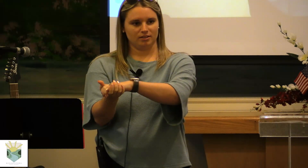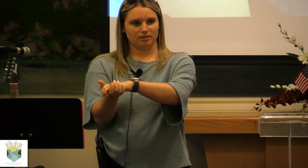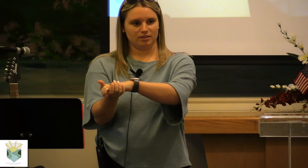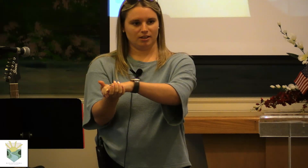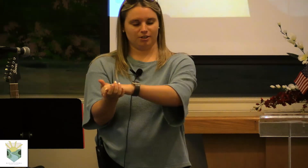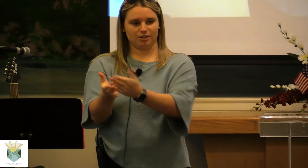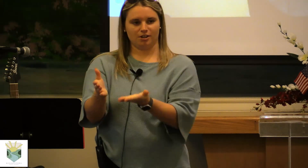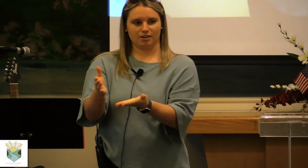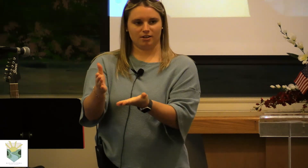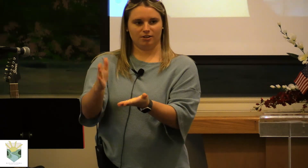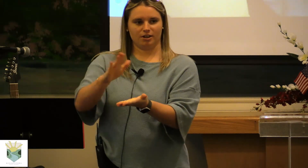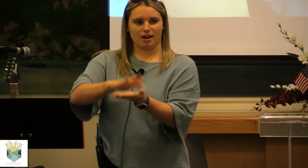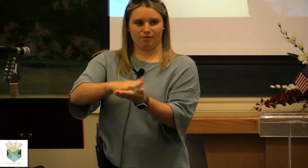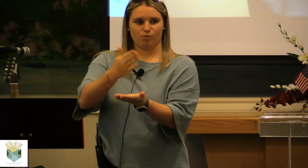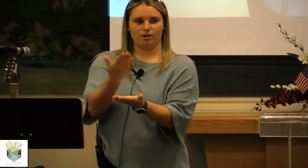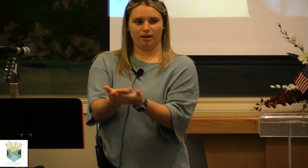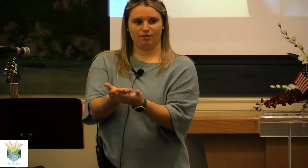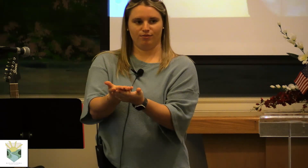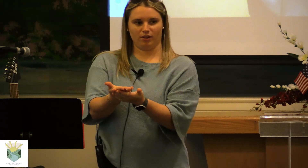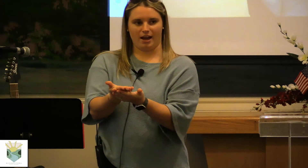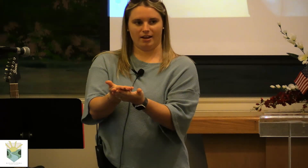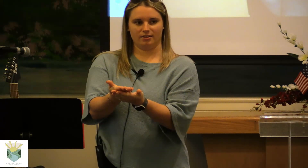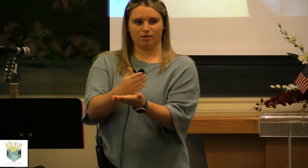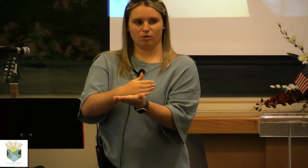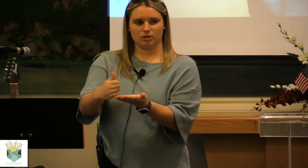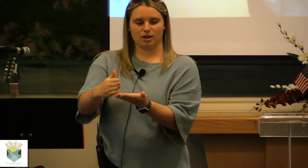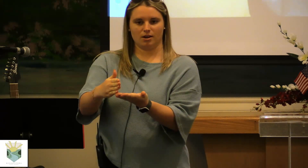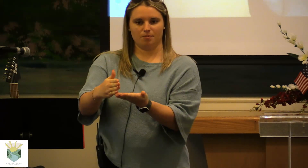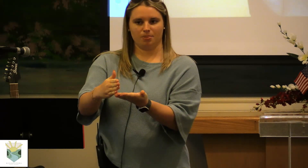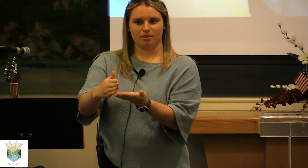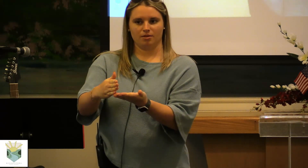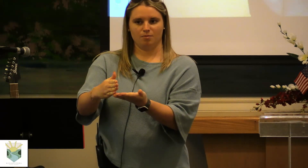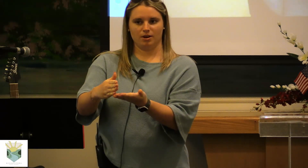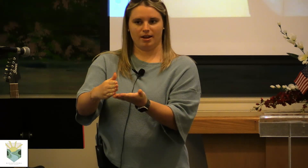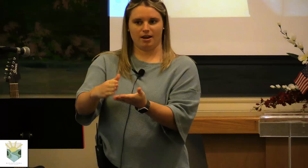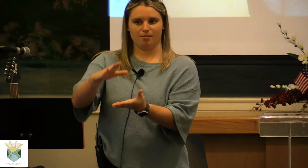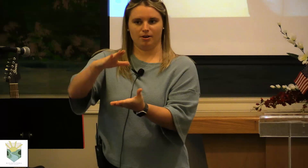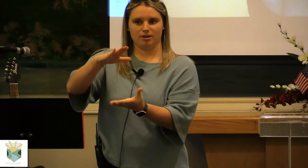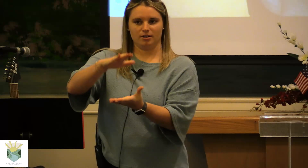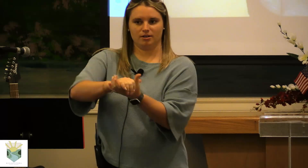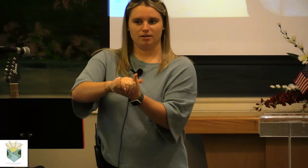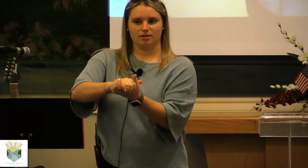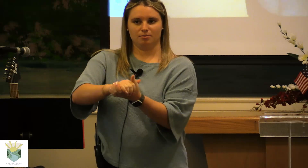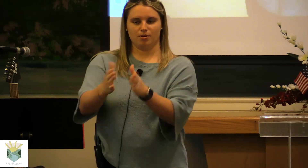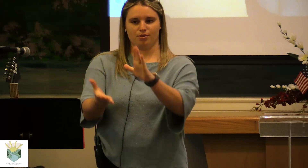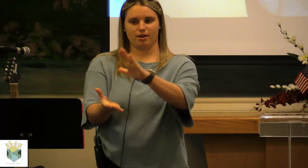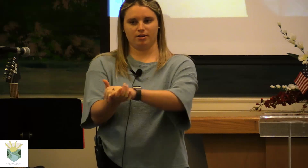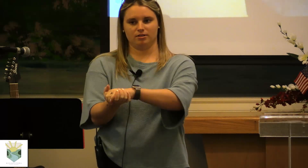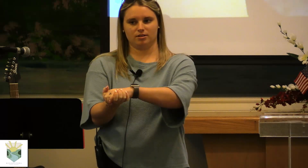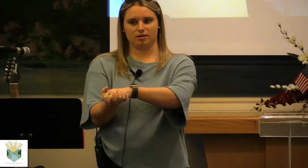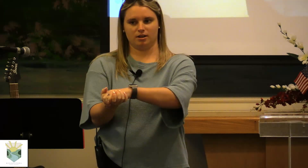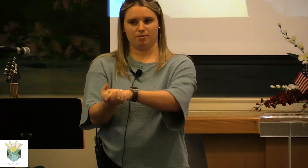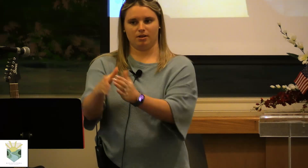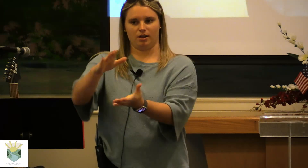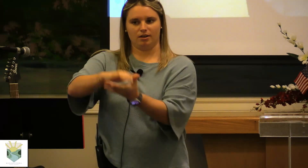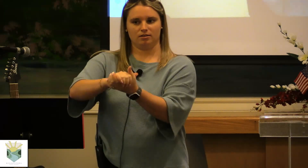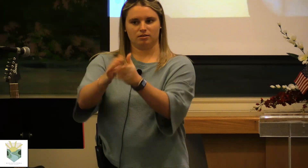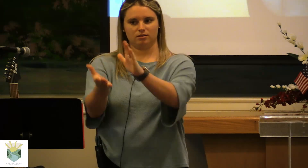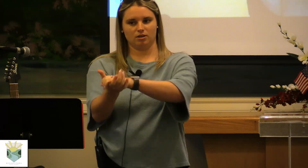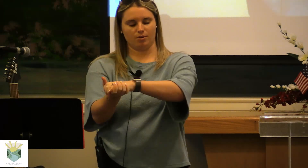So your cook, you're gonna have one hand flat the whole time, but hamburger, both hands are gonna be like going over